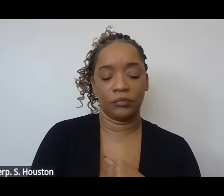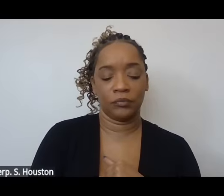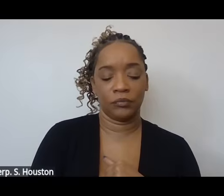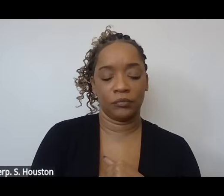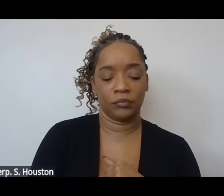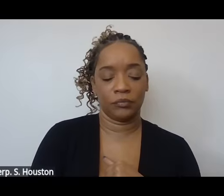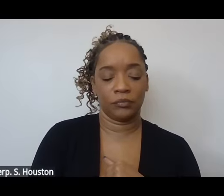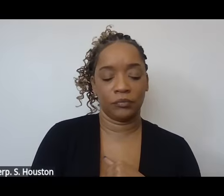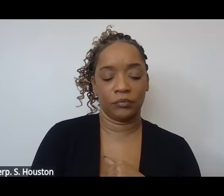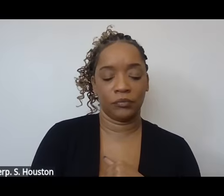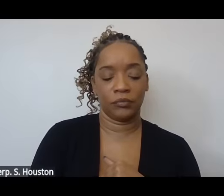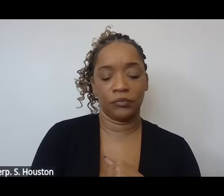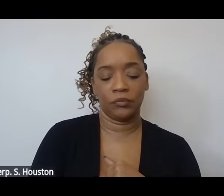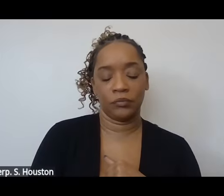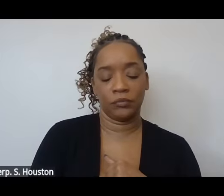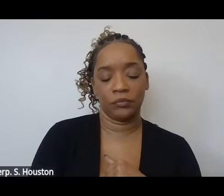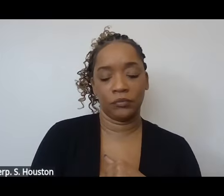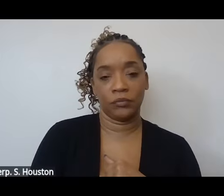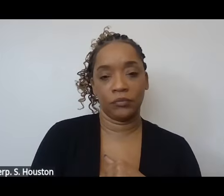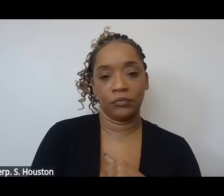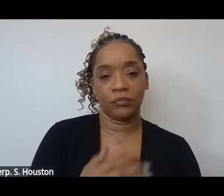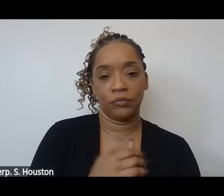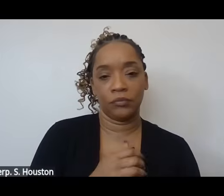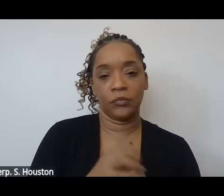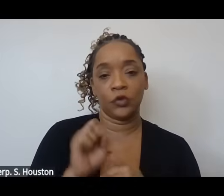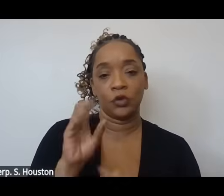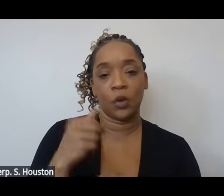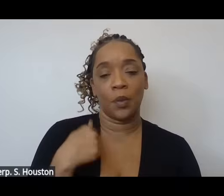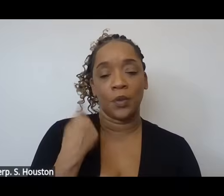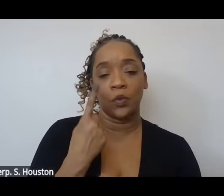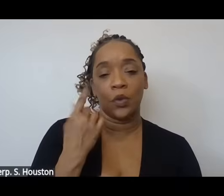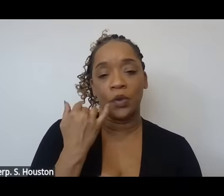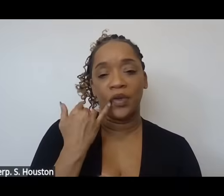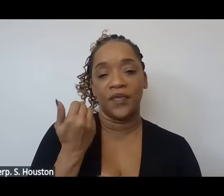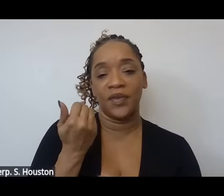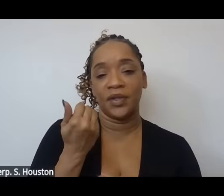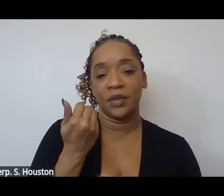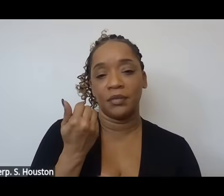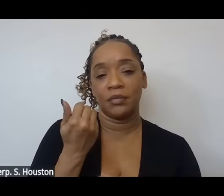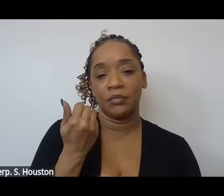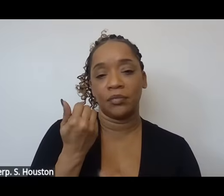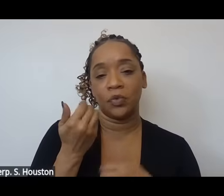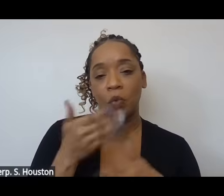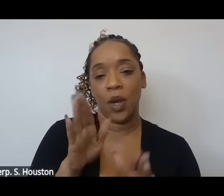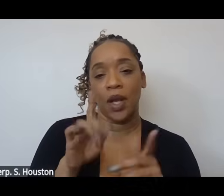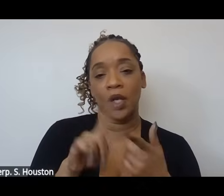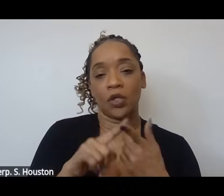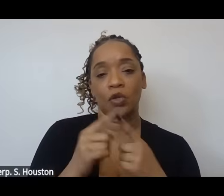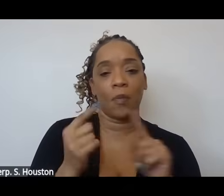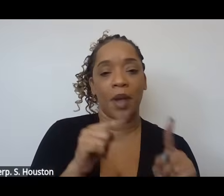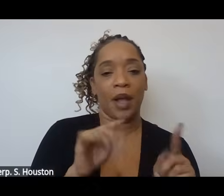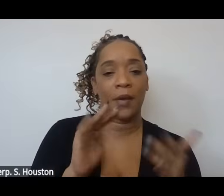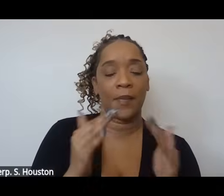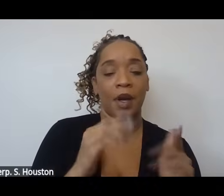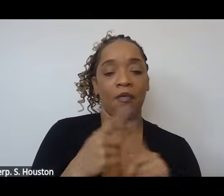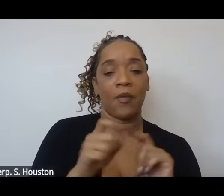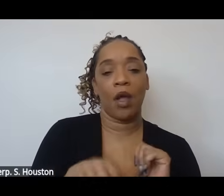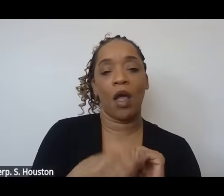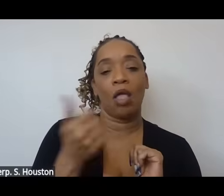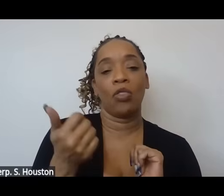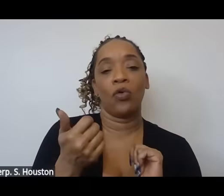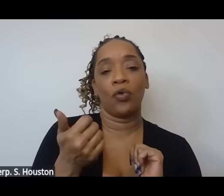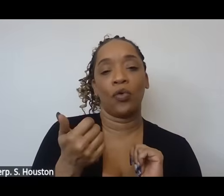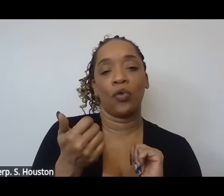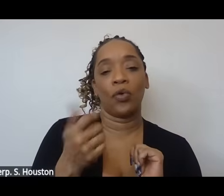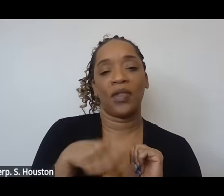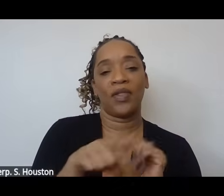petitions that circulator has signed. You've got 10 sheets and, right? We